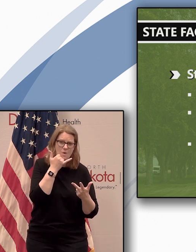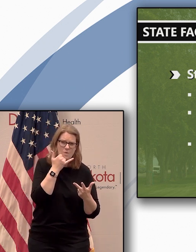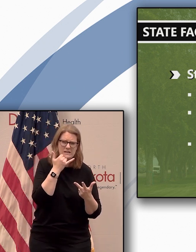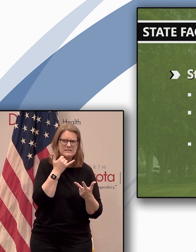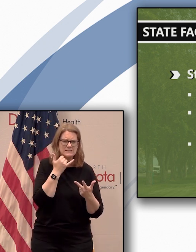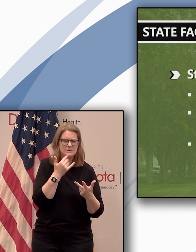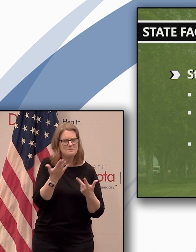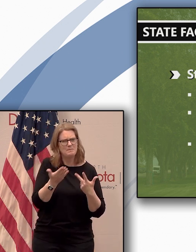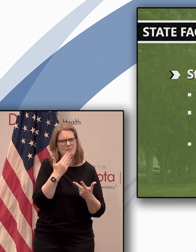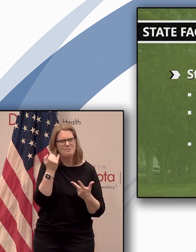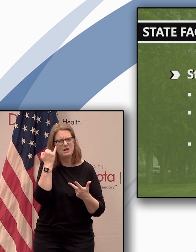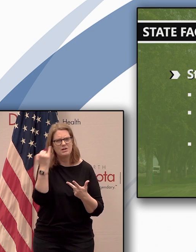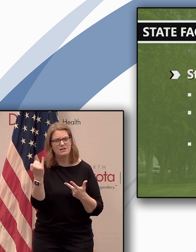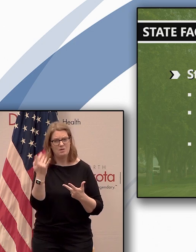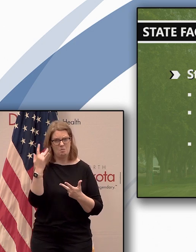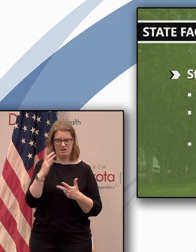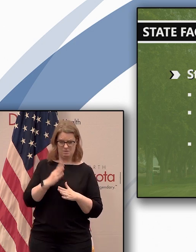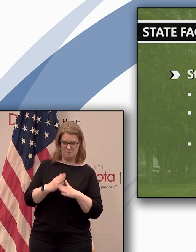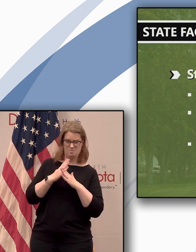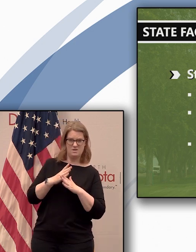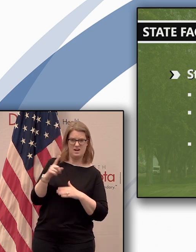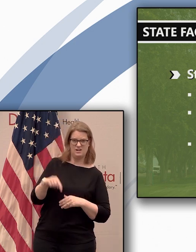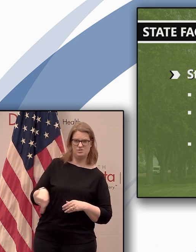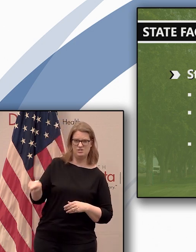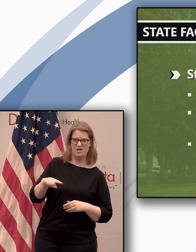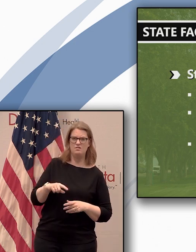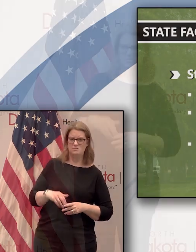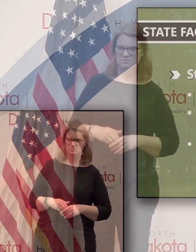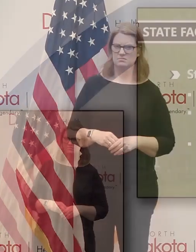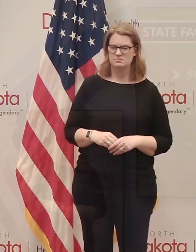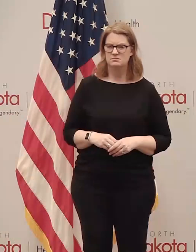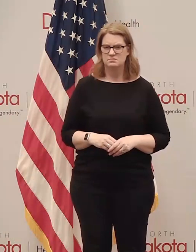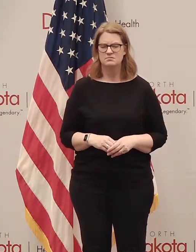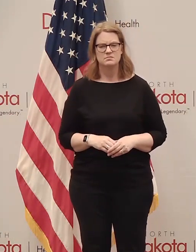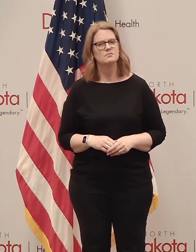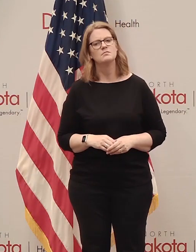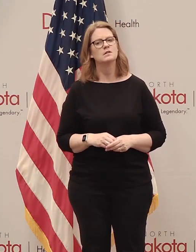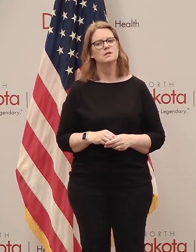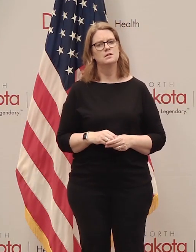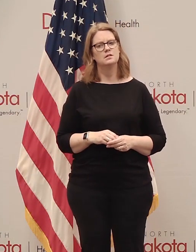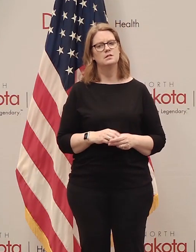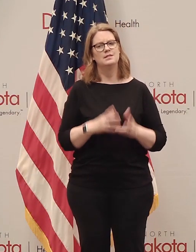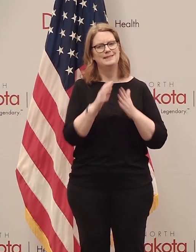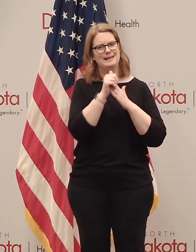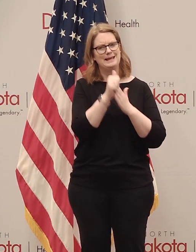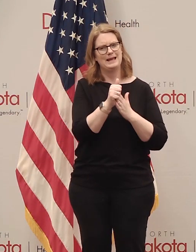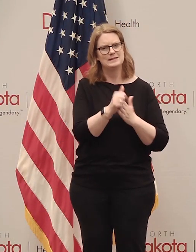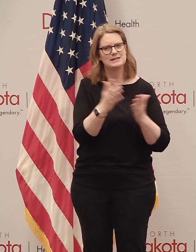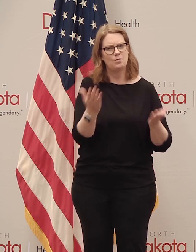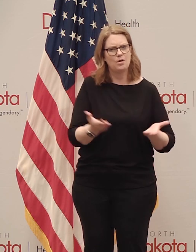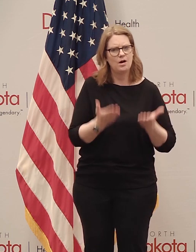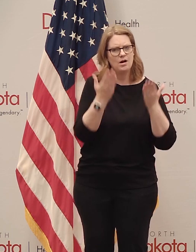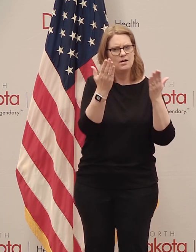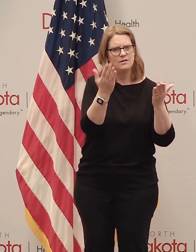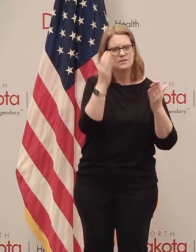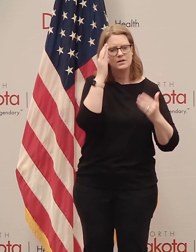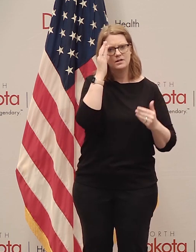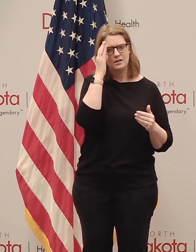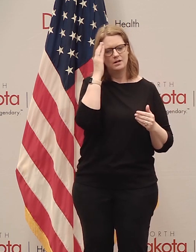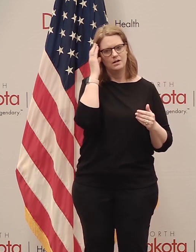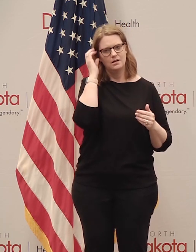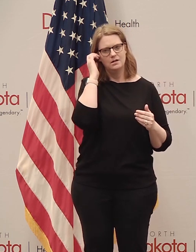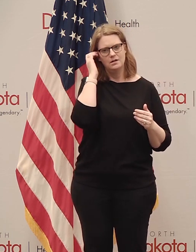open up, again, to protect yourself and your loved ones. And again, in terms of the guidance that we're offering here, this